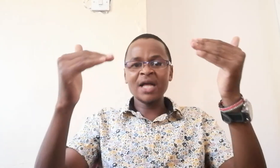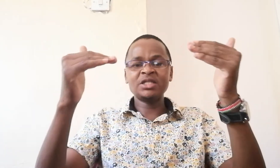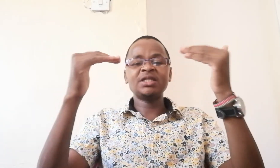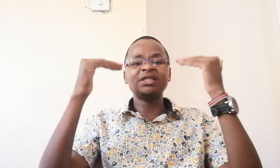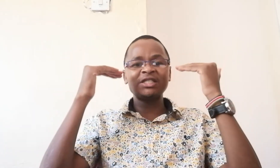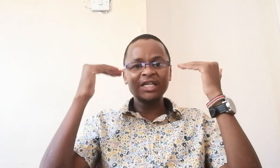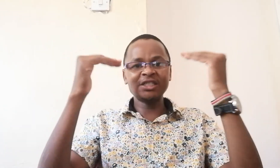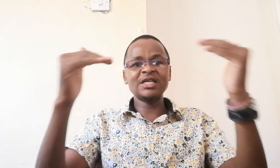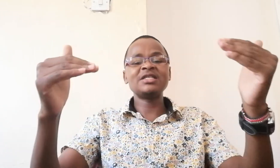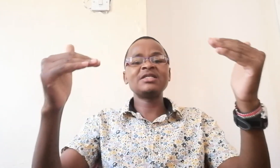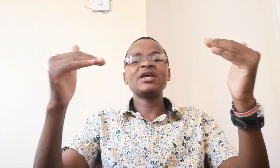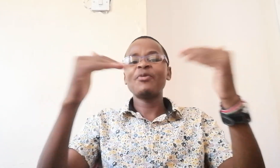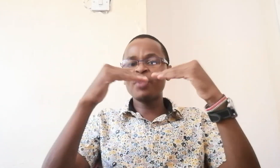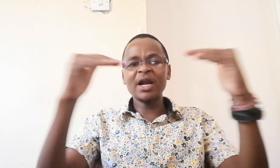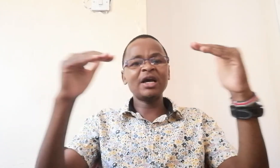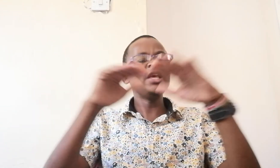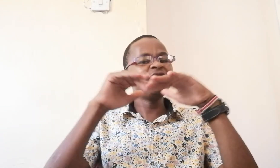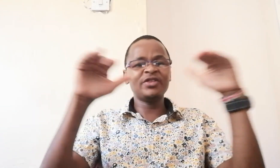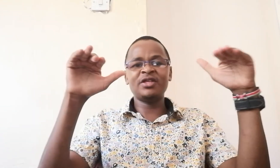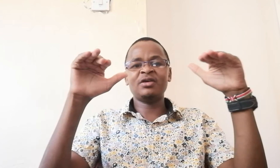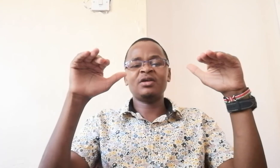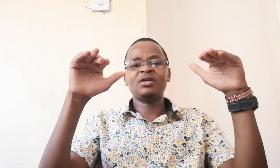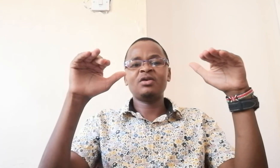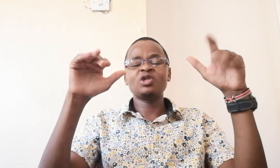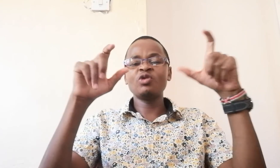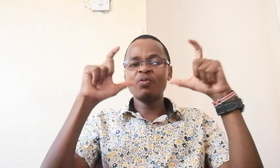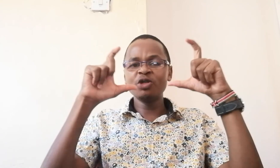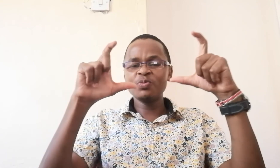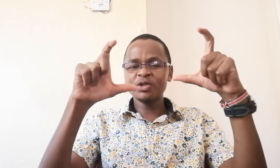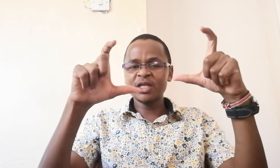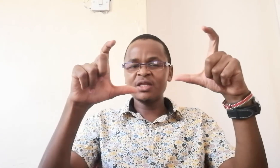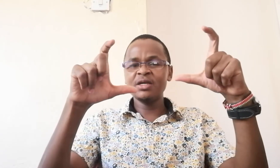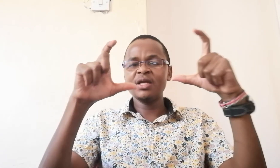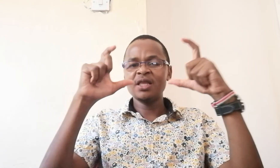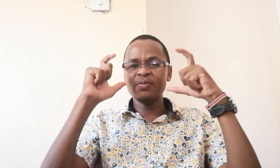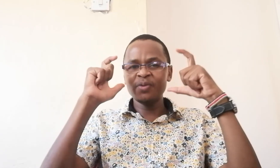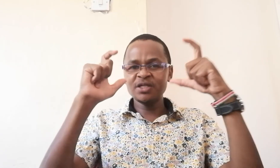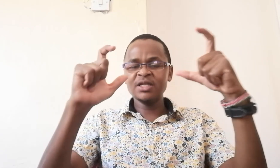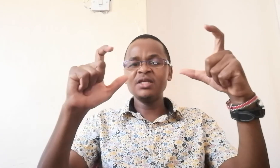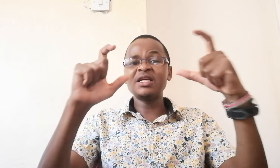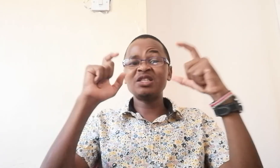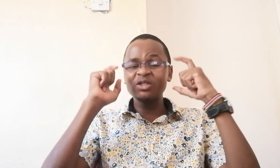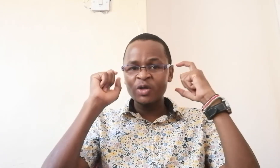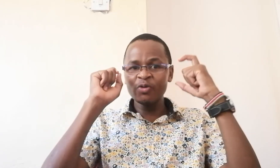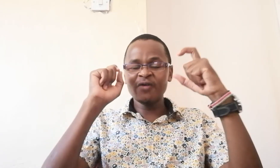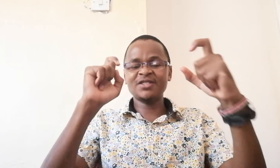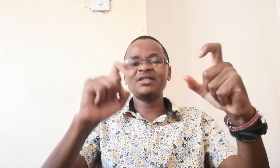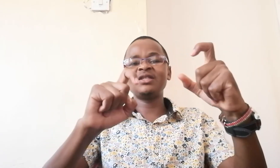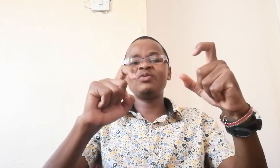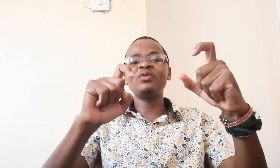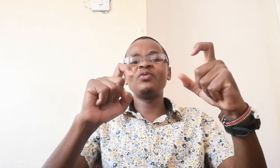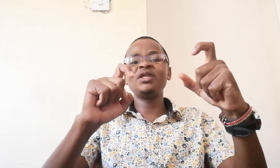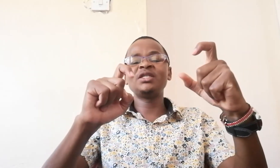words, sentence, paragraph, everything. So the most important thing, the basic thing, that's why we have started with it,